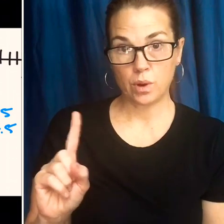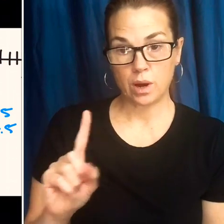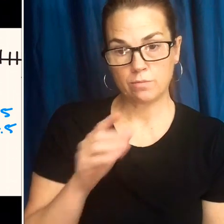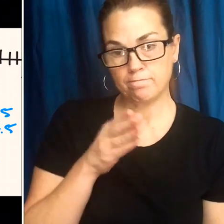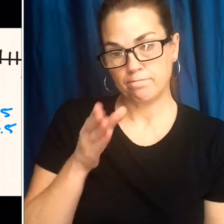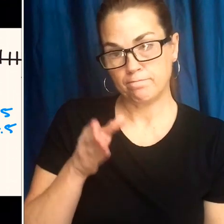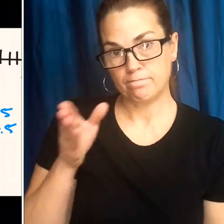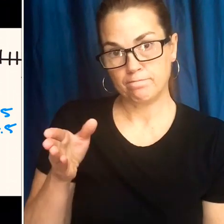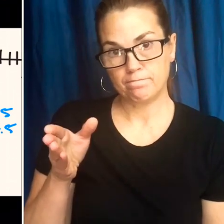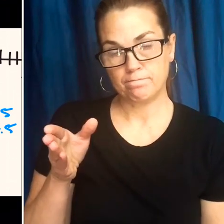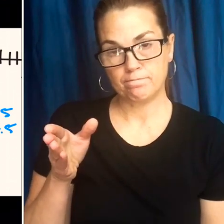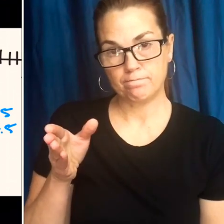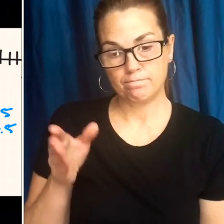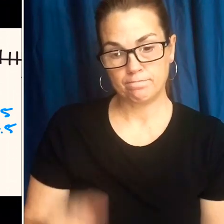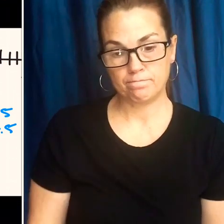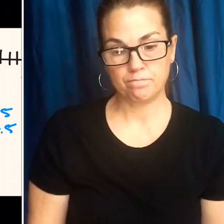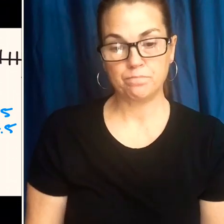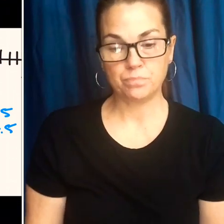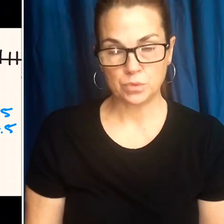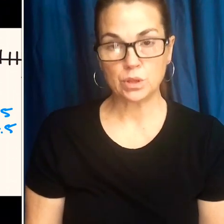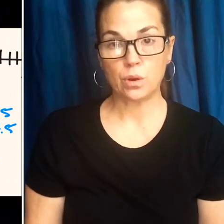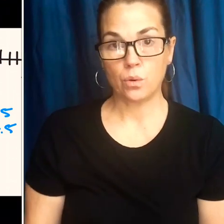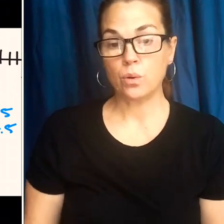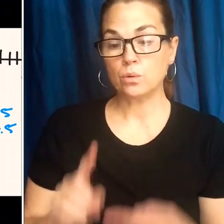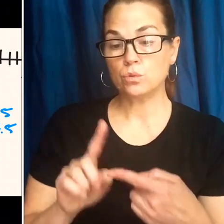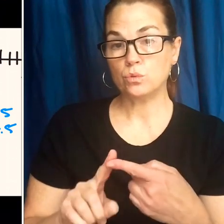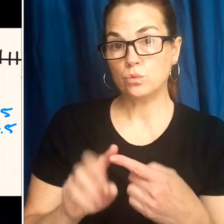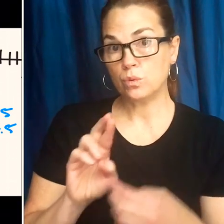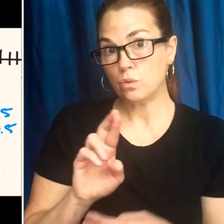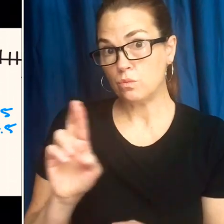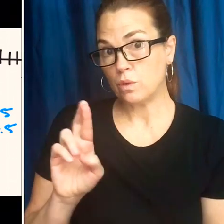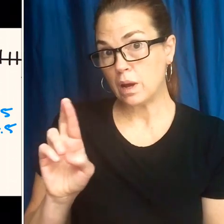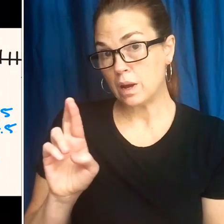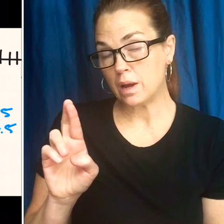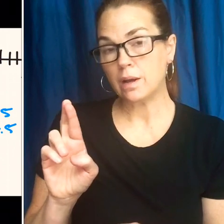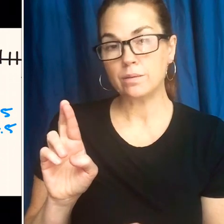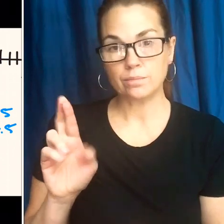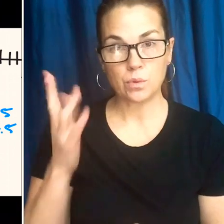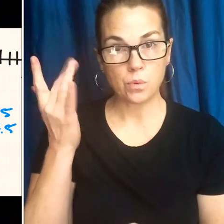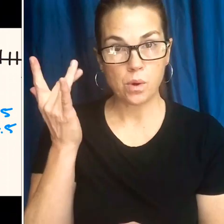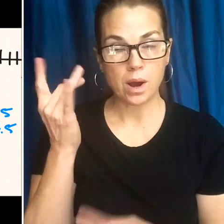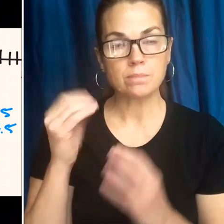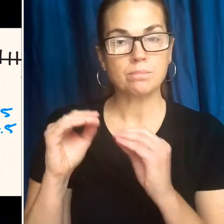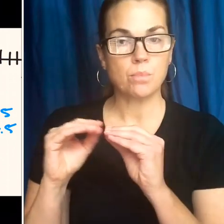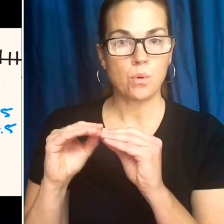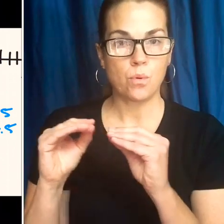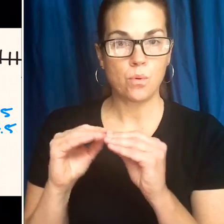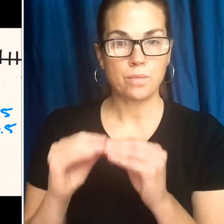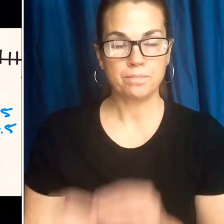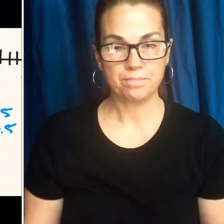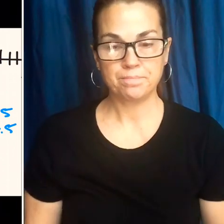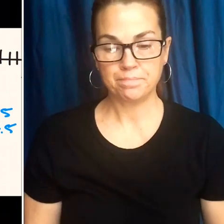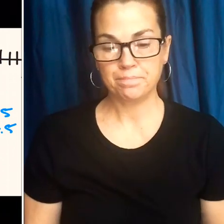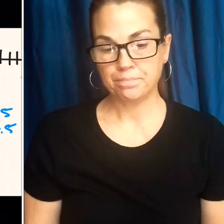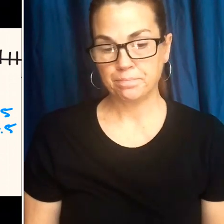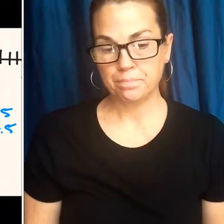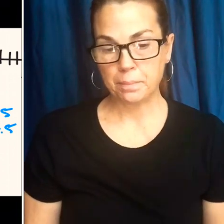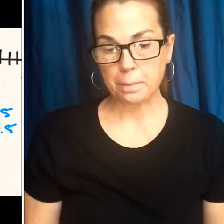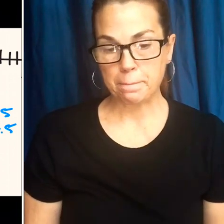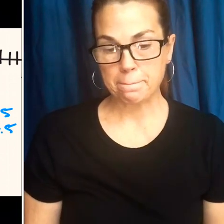than 5/20. This is what these two fractions would look like graphed on a number line showing